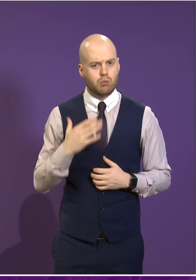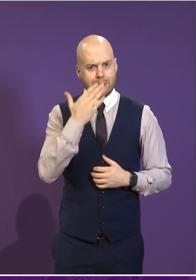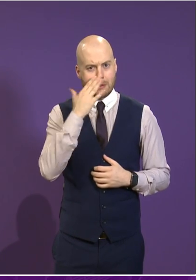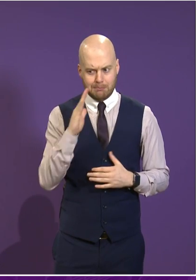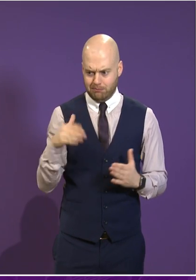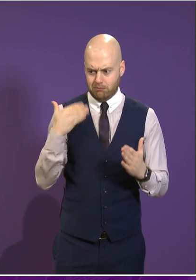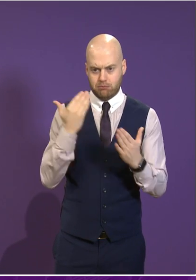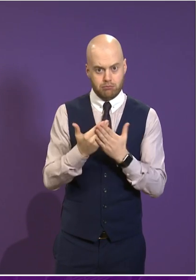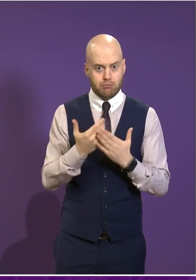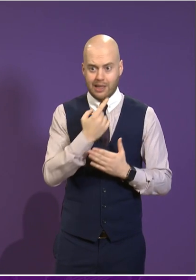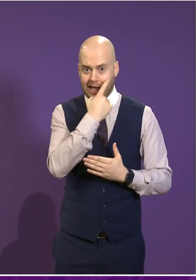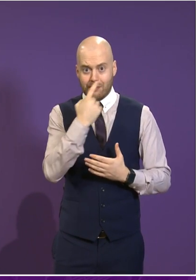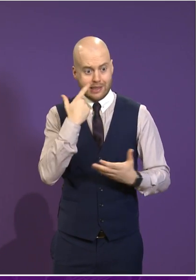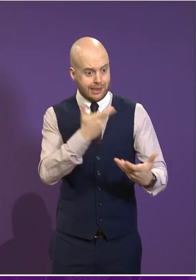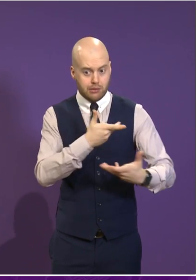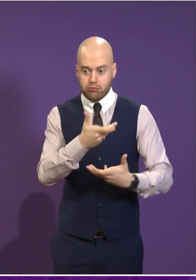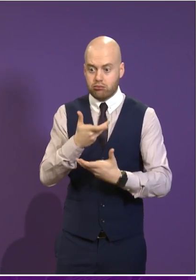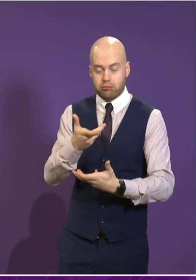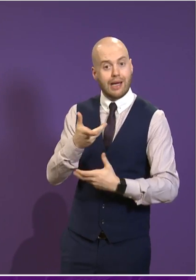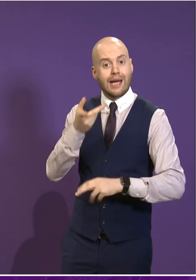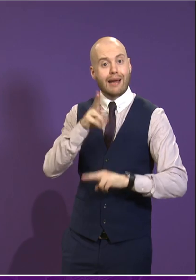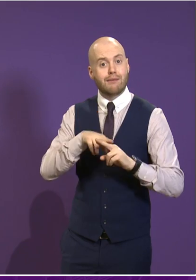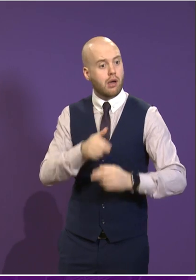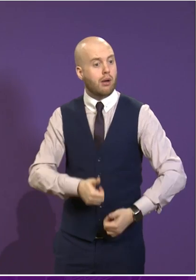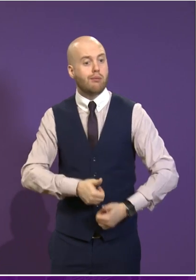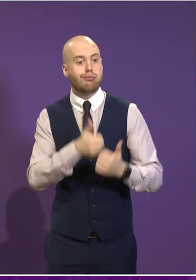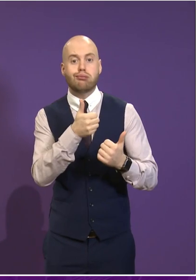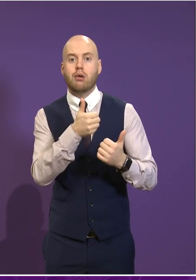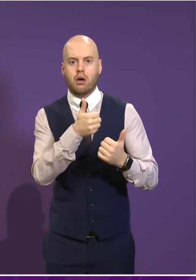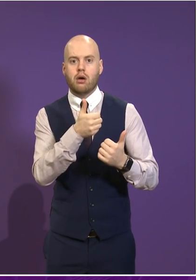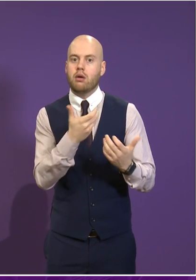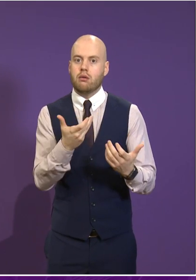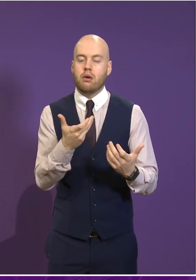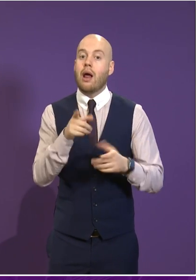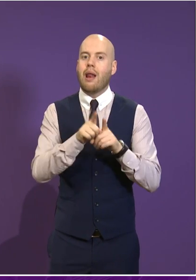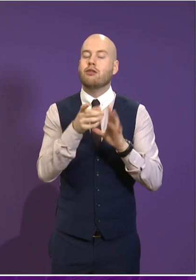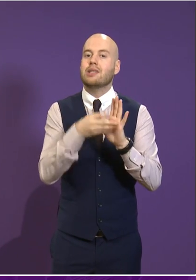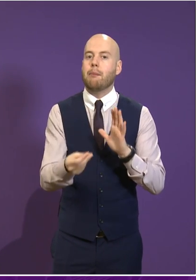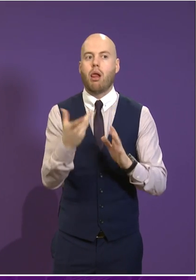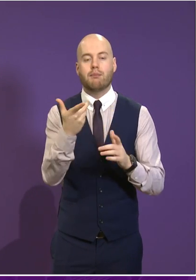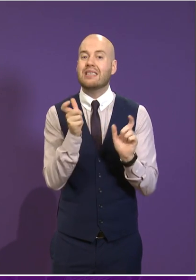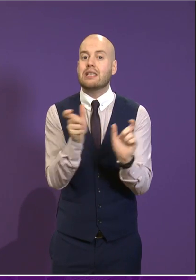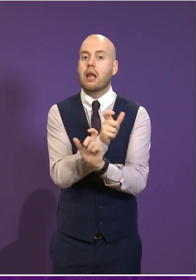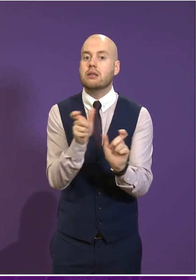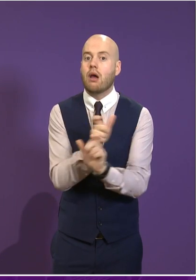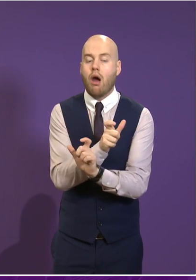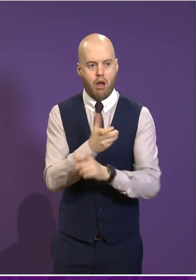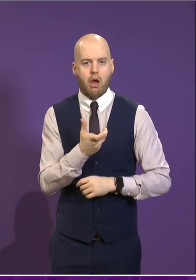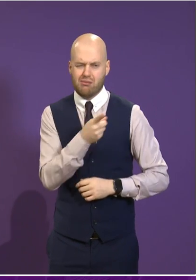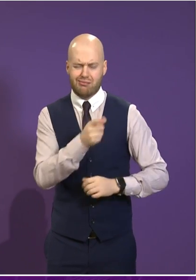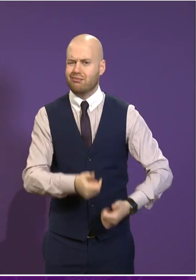heard, that, you know, if there's very good provision if you've got dyslexia, for instance. Yes. But if you've got something that's a bit more